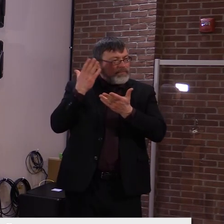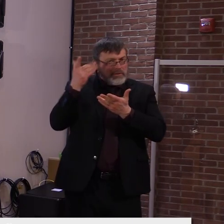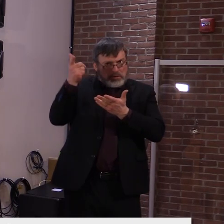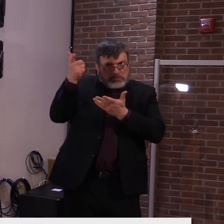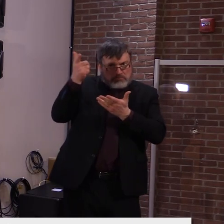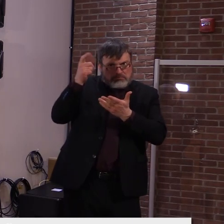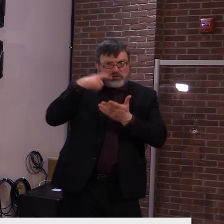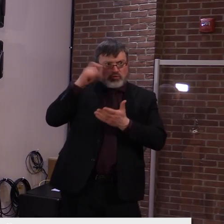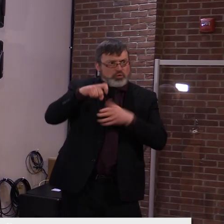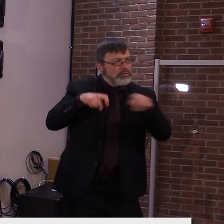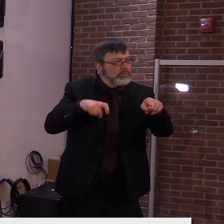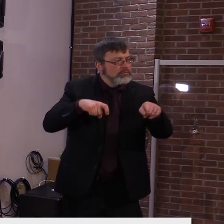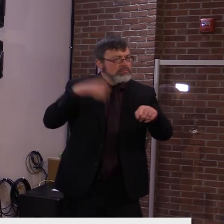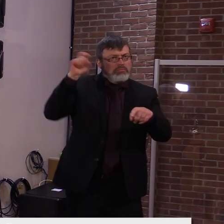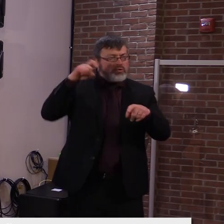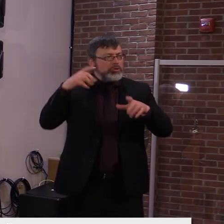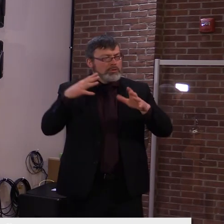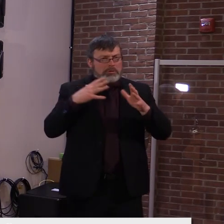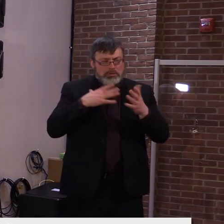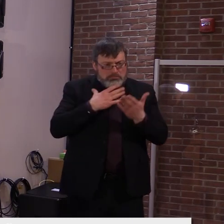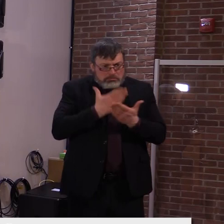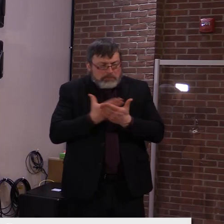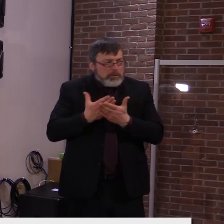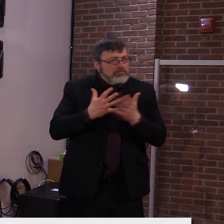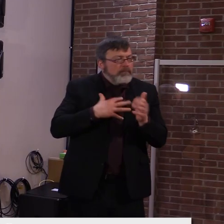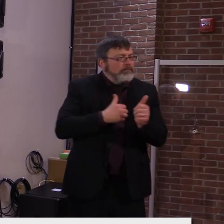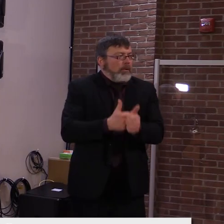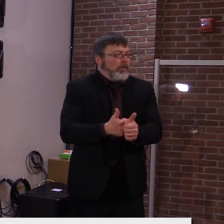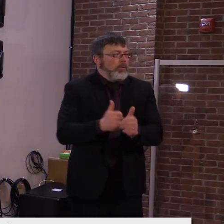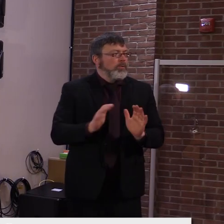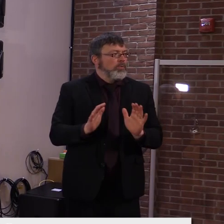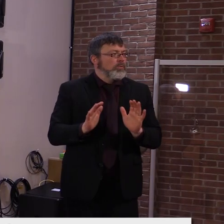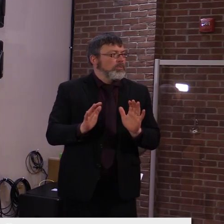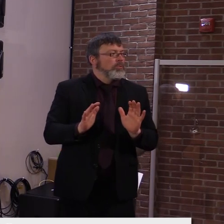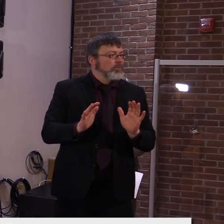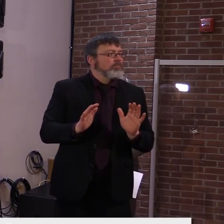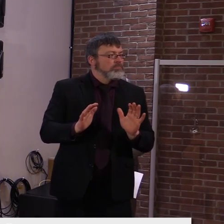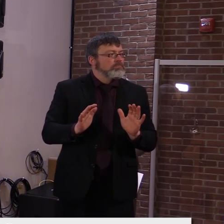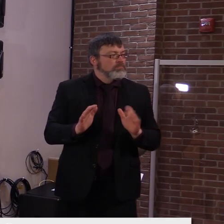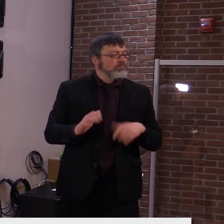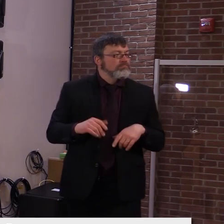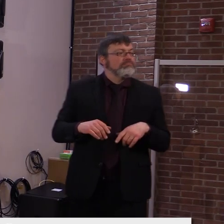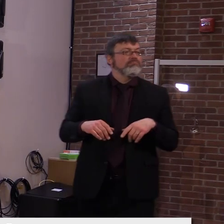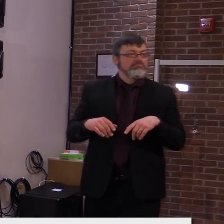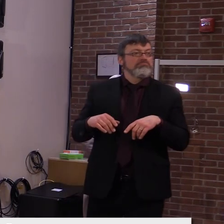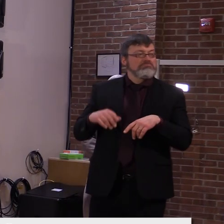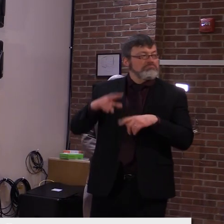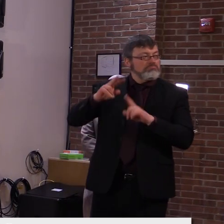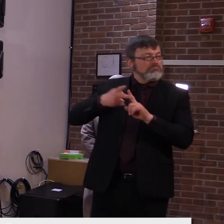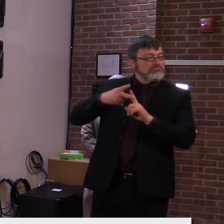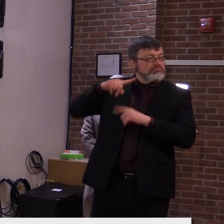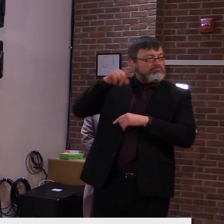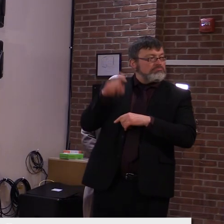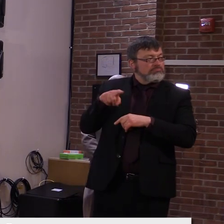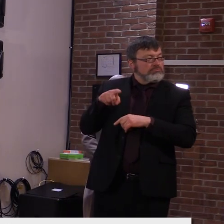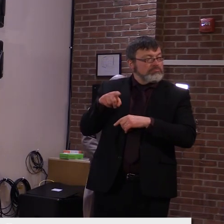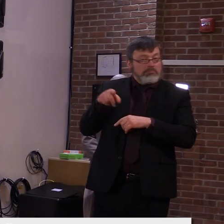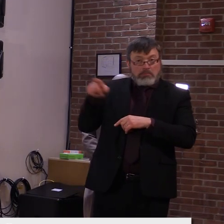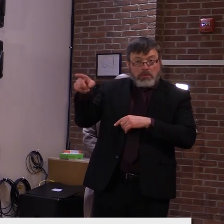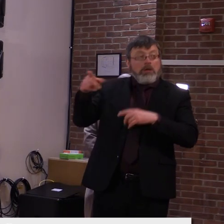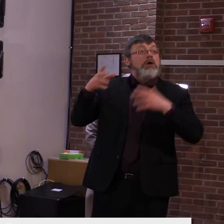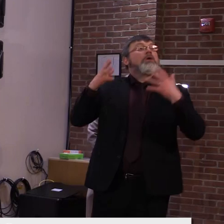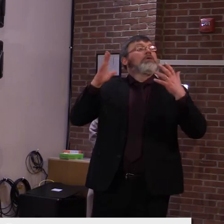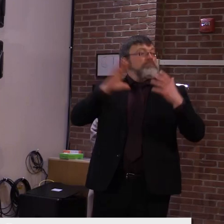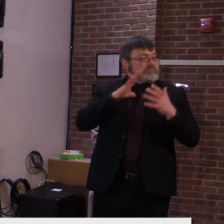What now that we're vaccinating teachers, would you consider vaccinating inmates as